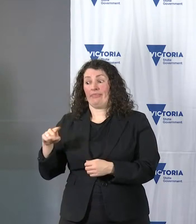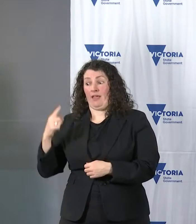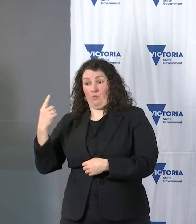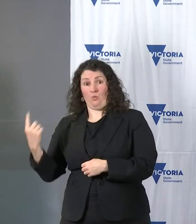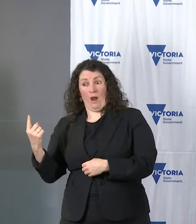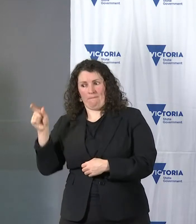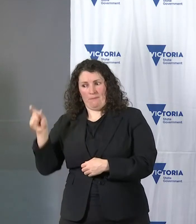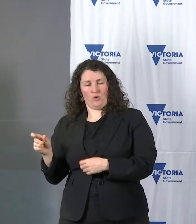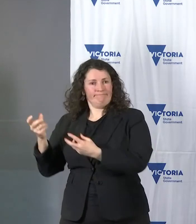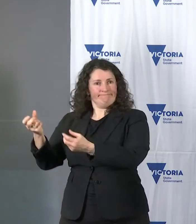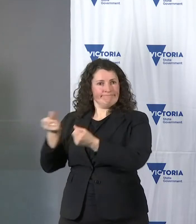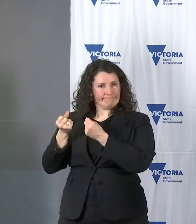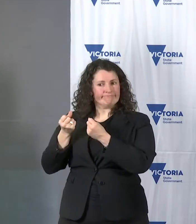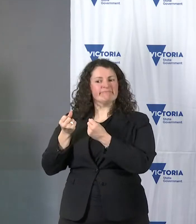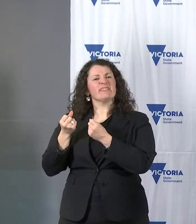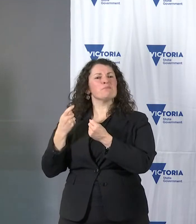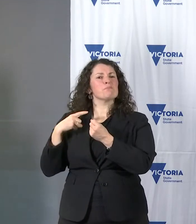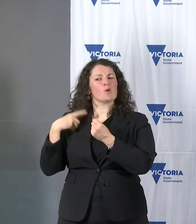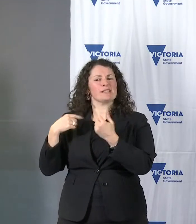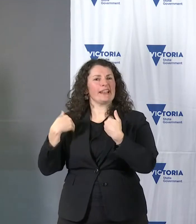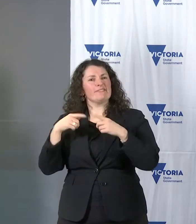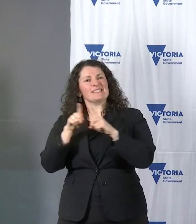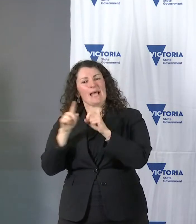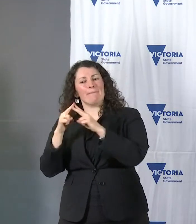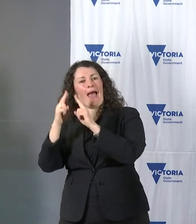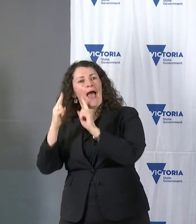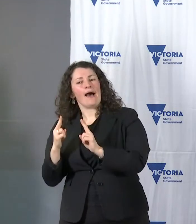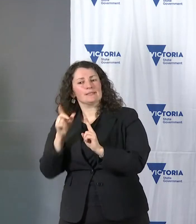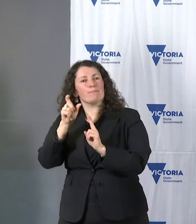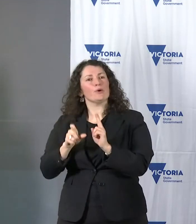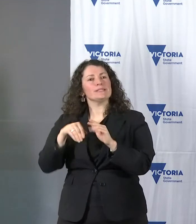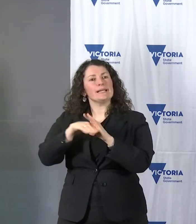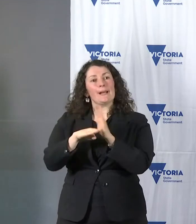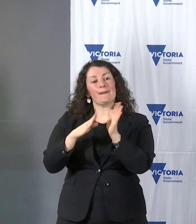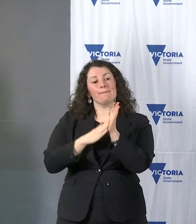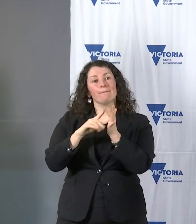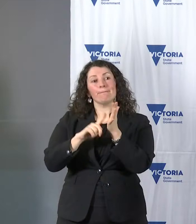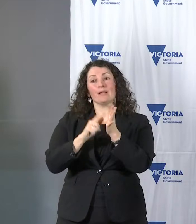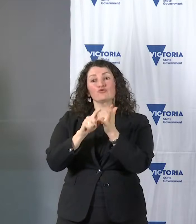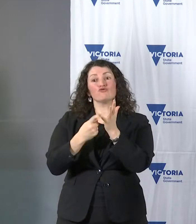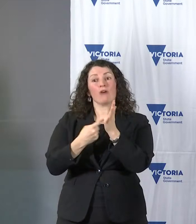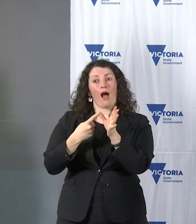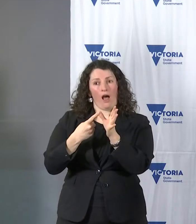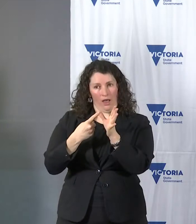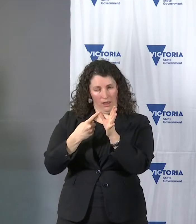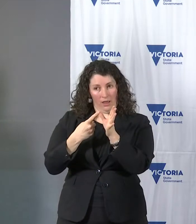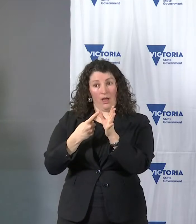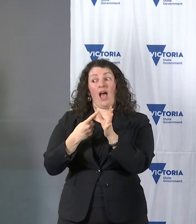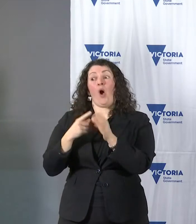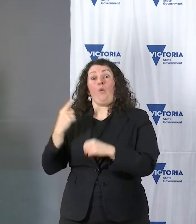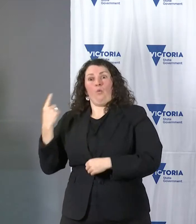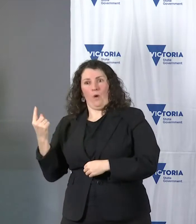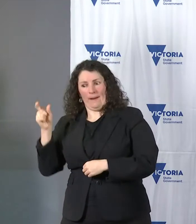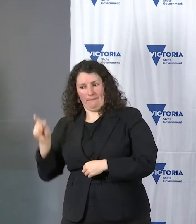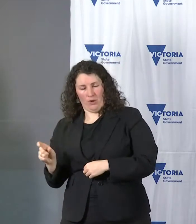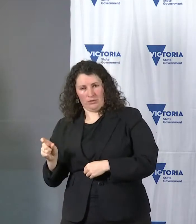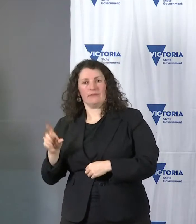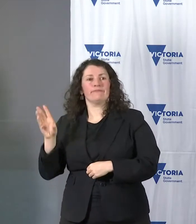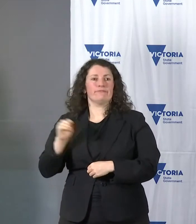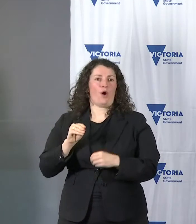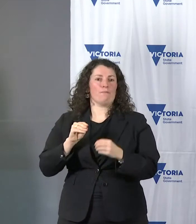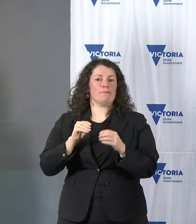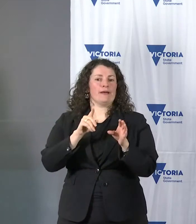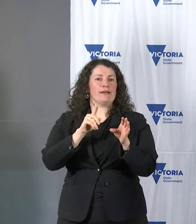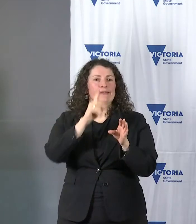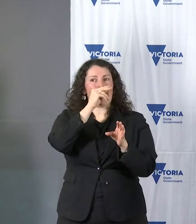Mildura. And 1 is a household contact linked to Young and Jackson's. I can,